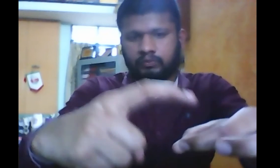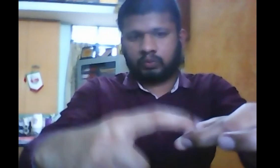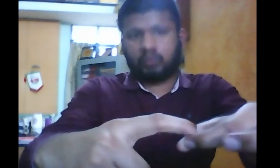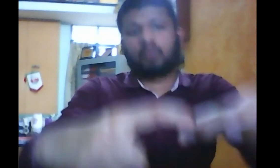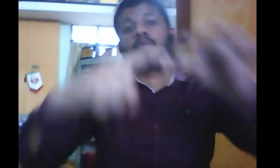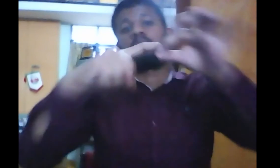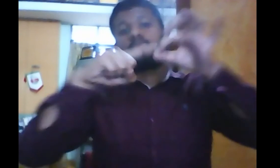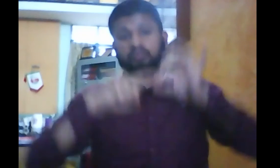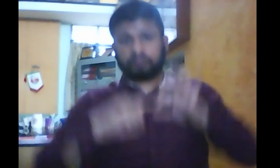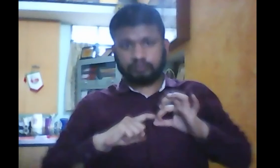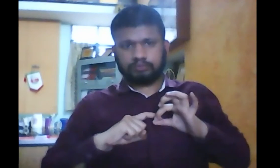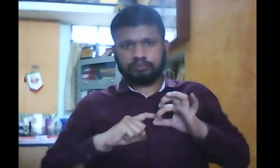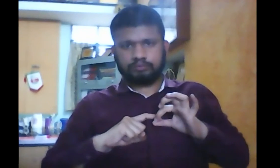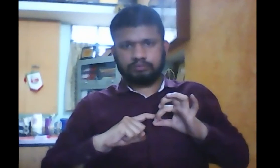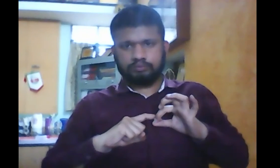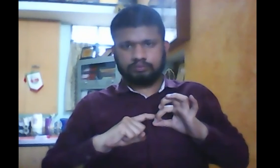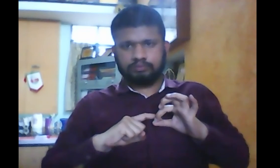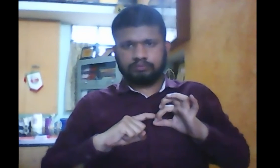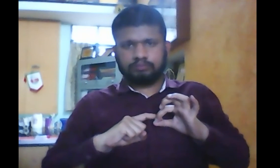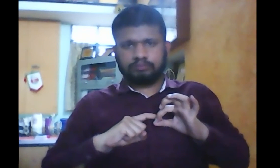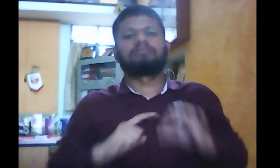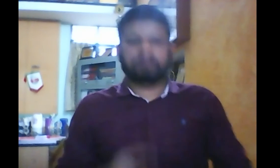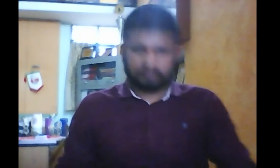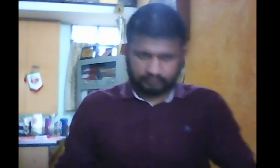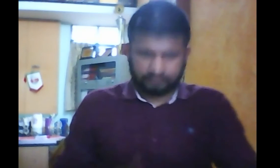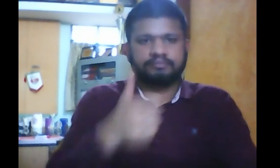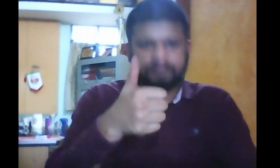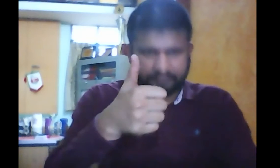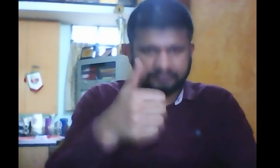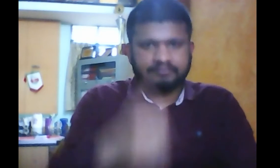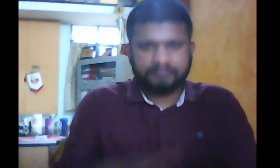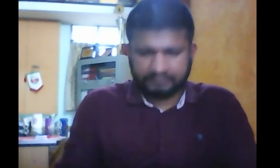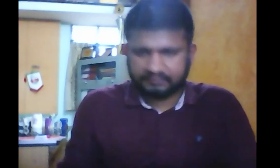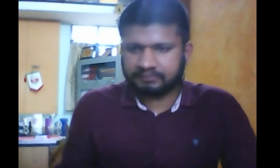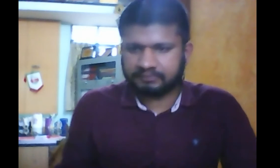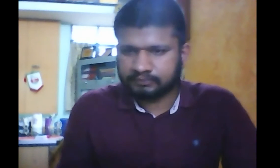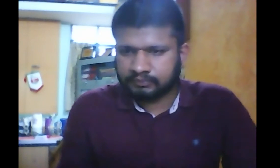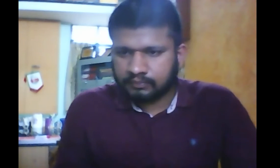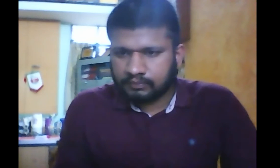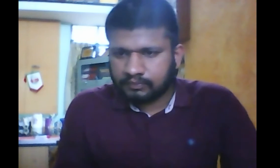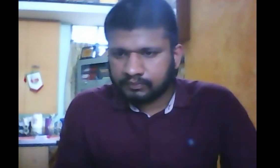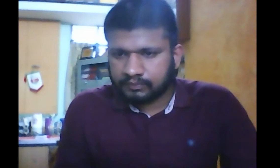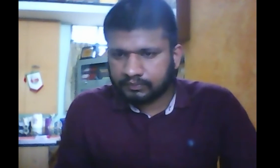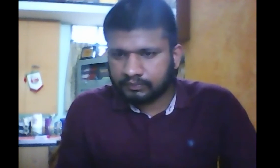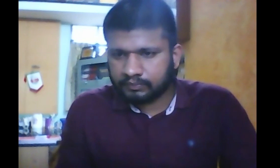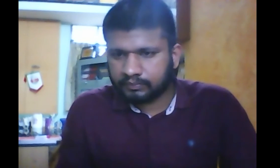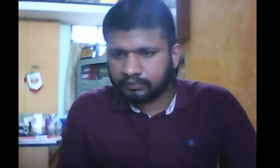questioning to me, so from your side to my side. This is sign for question. Okay. Good.